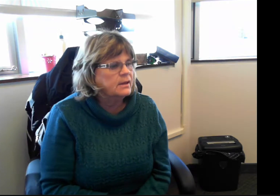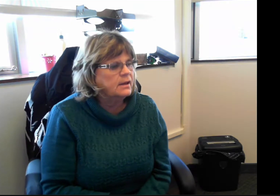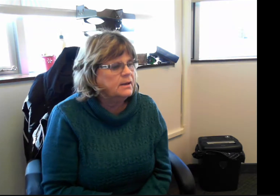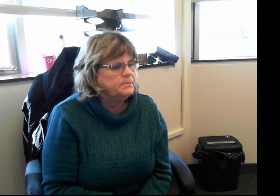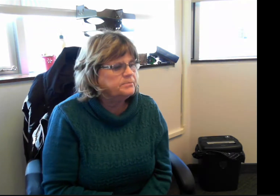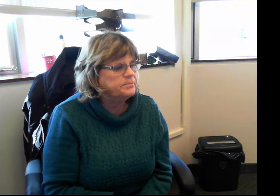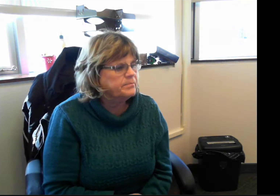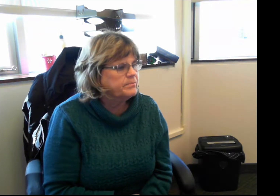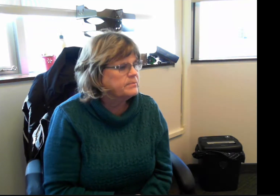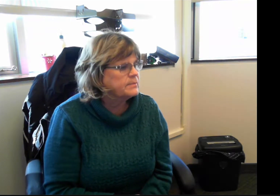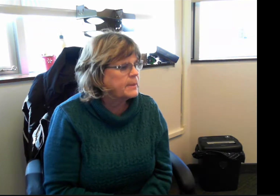Okay.